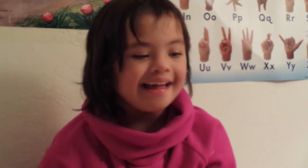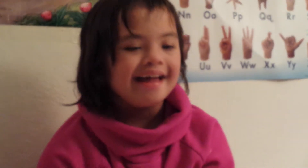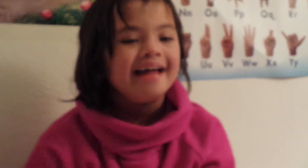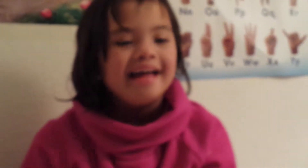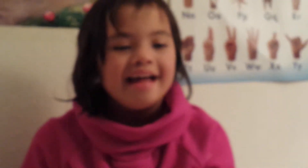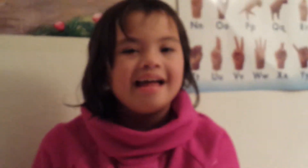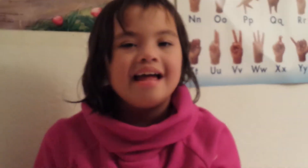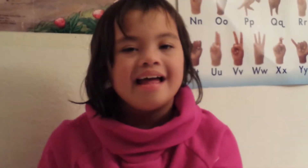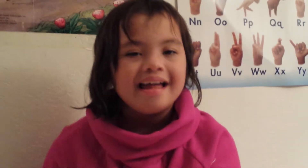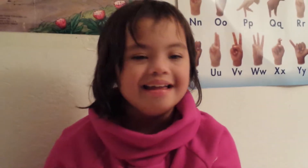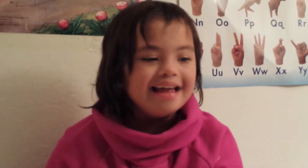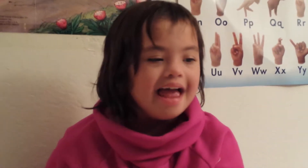Yeah. What did you do?